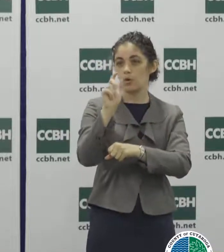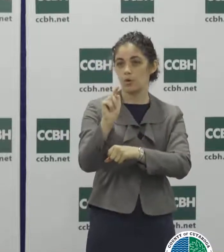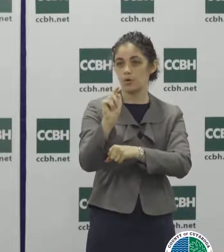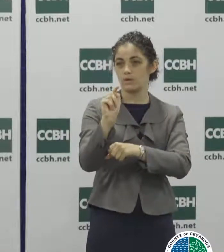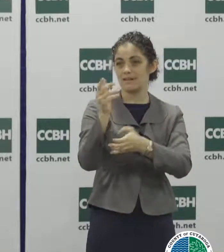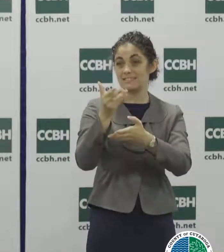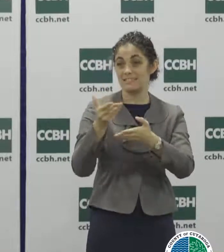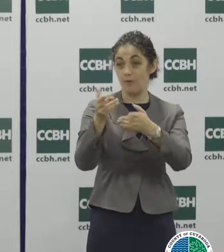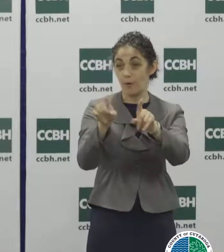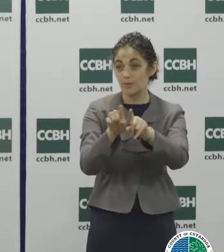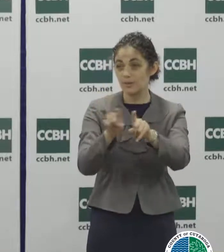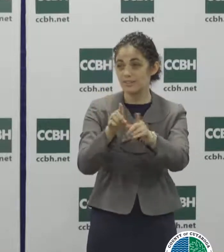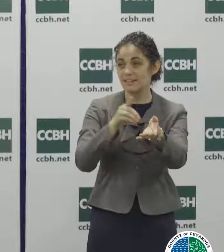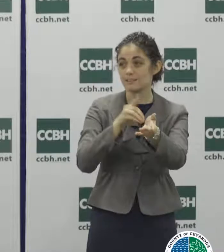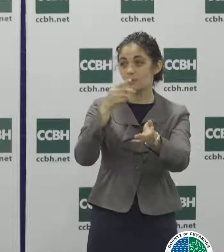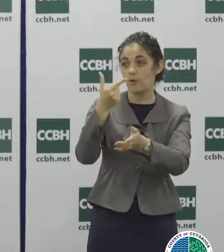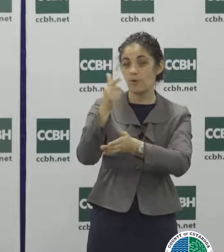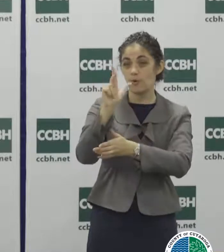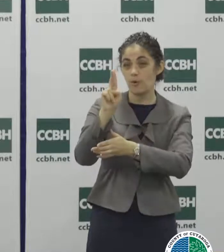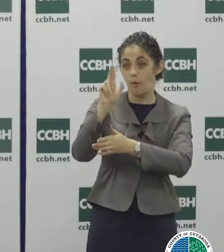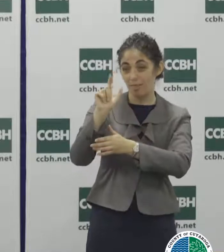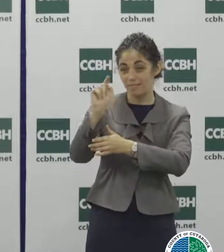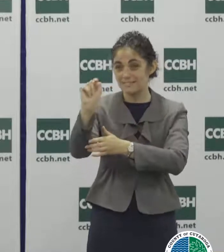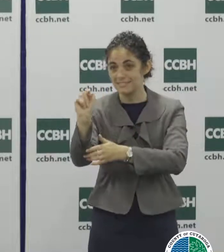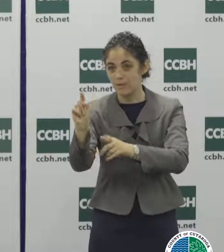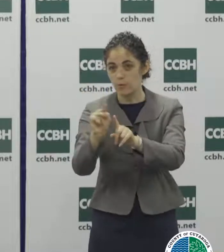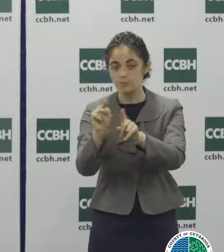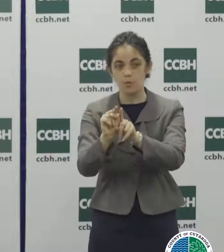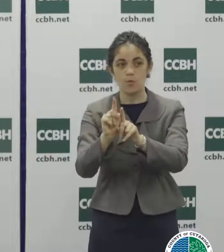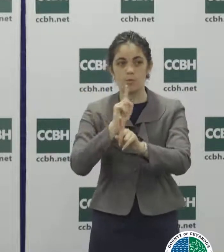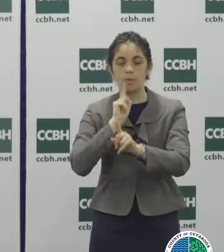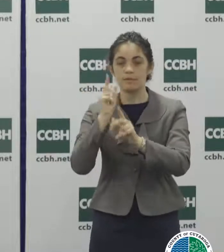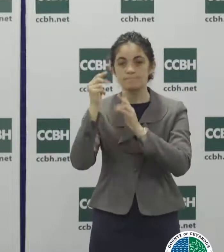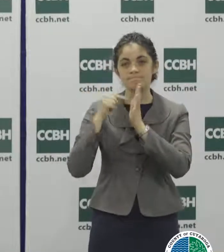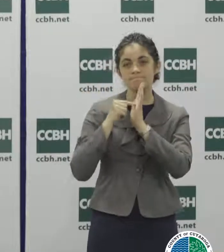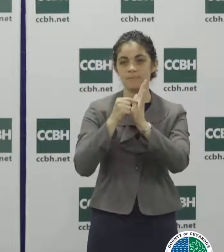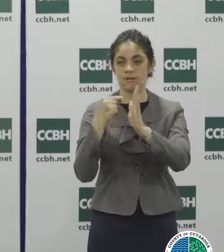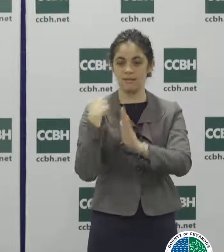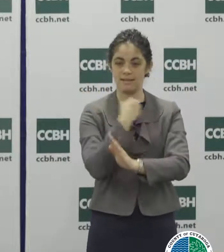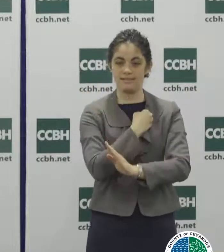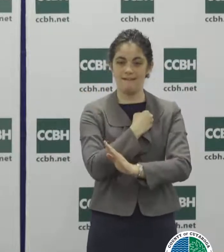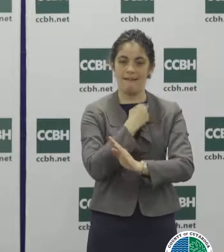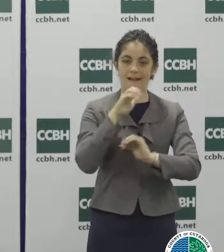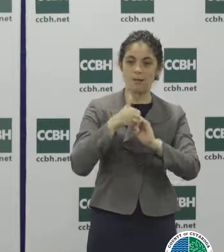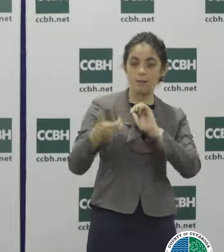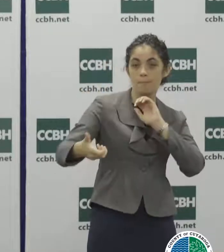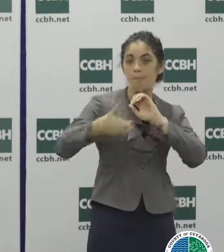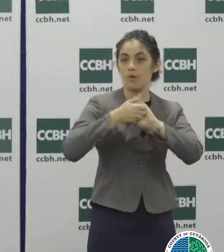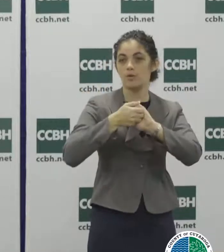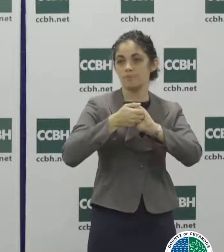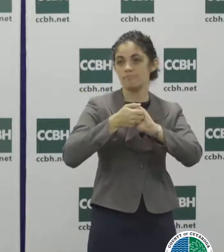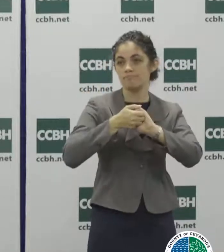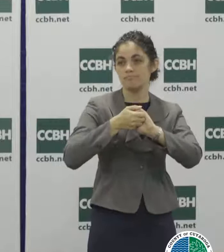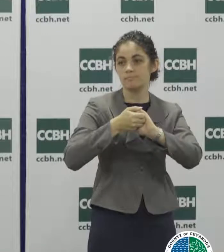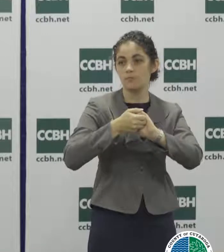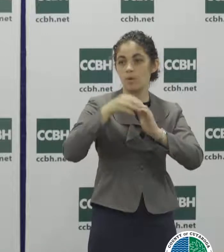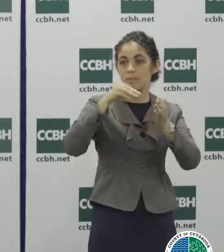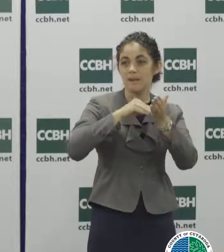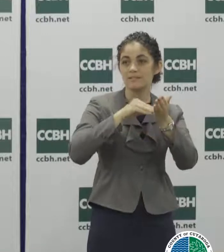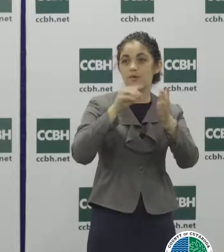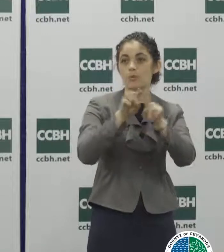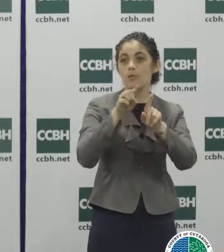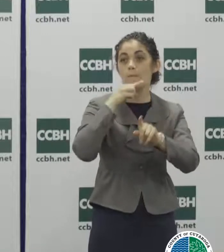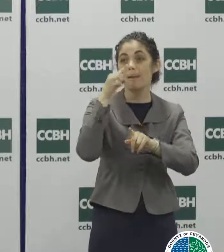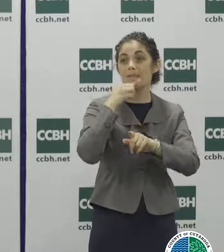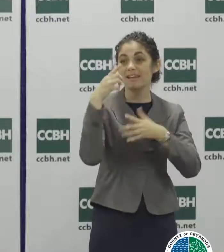here with us, and Dr. Gullett have been, I think, model examples of building the bridge between medicine and public